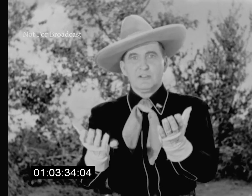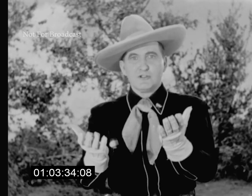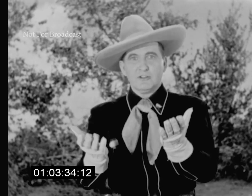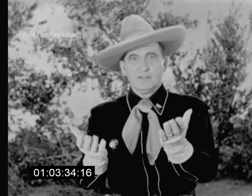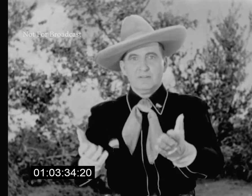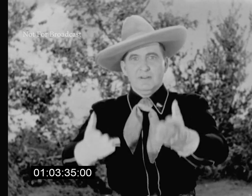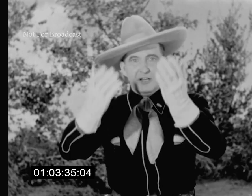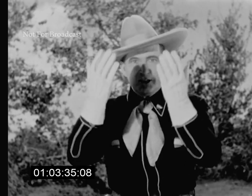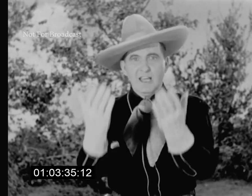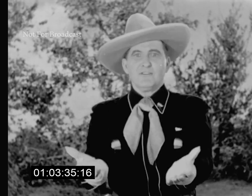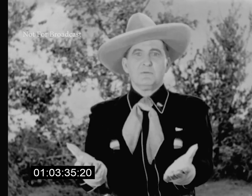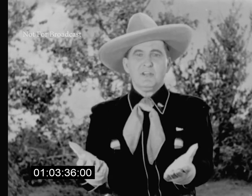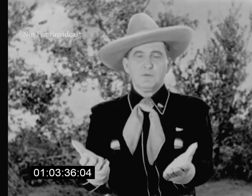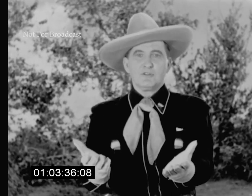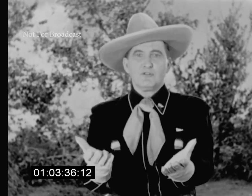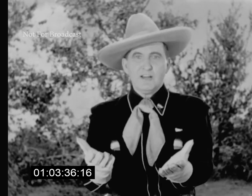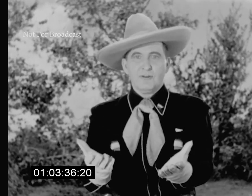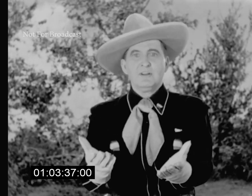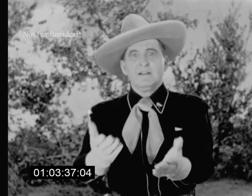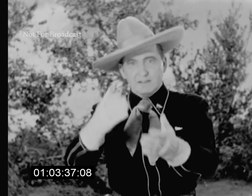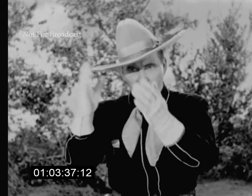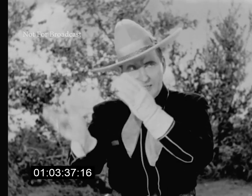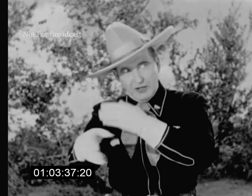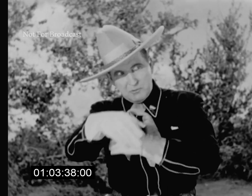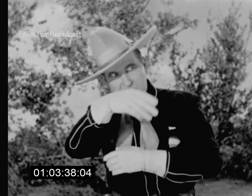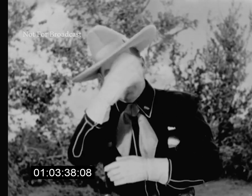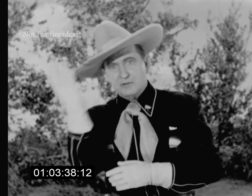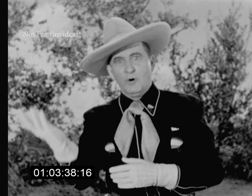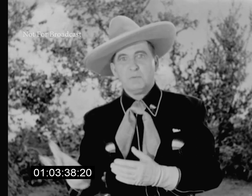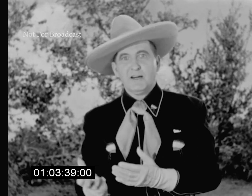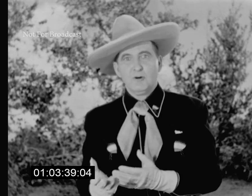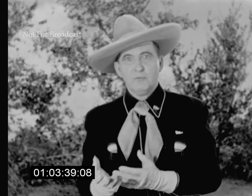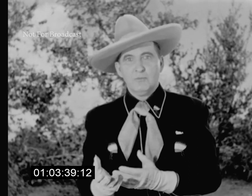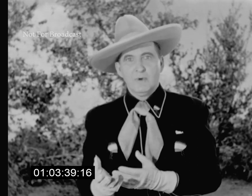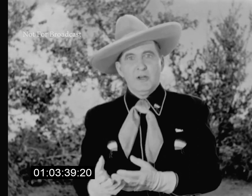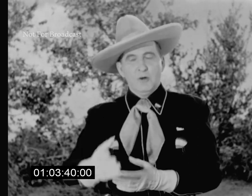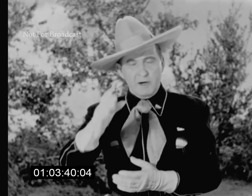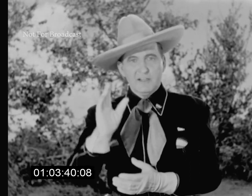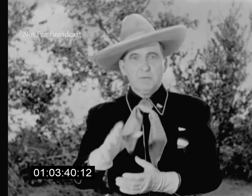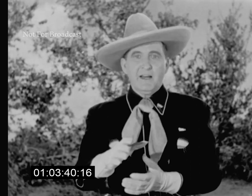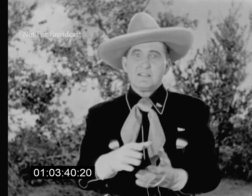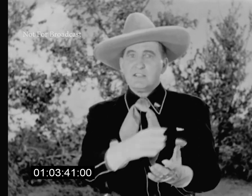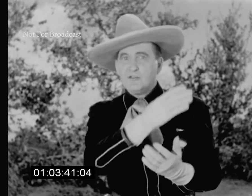shirt and gave it to me. He was so grateful that I allowed him to go on back home. He wanted to go back to see his